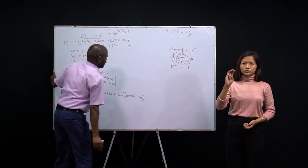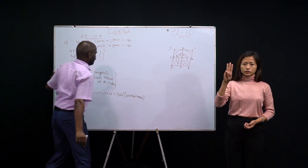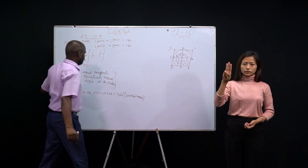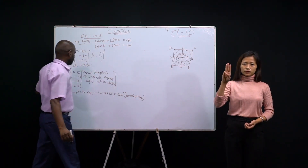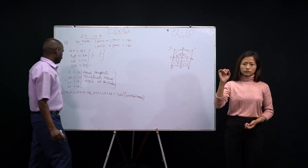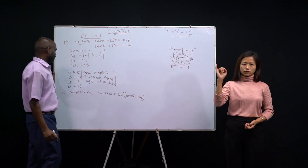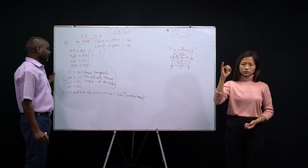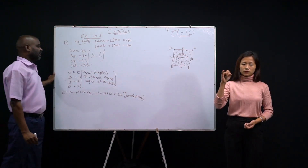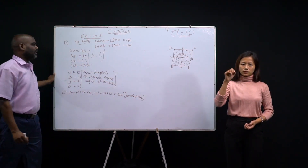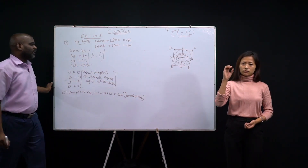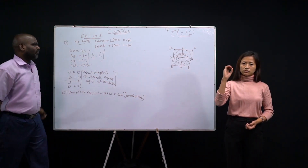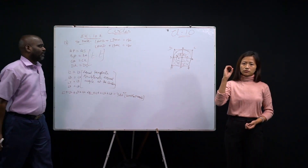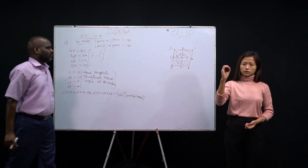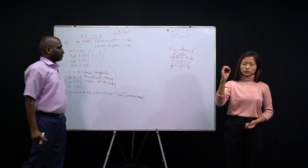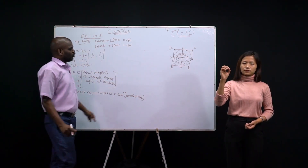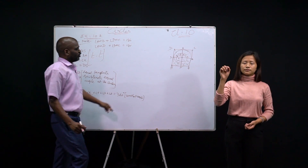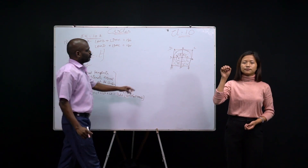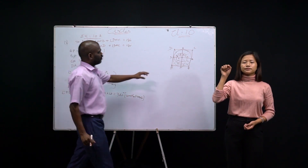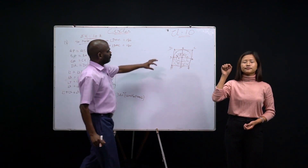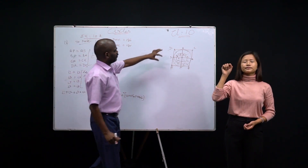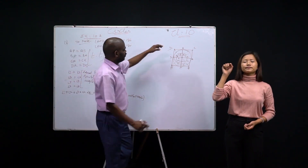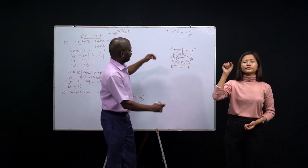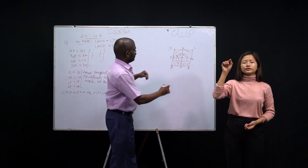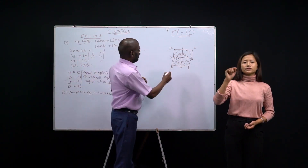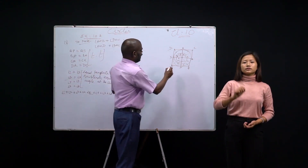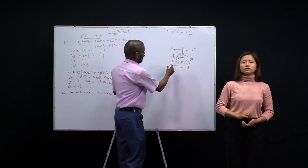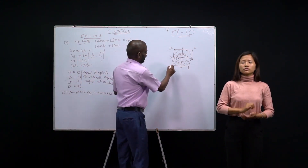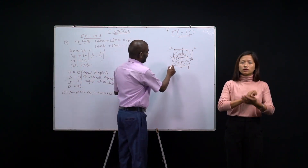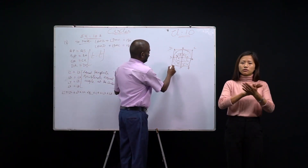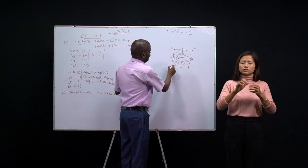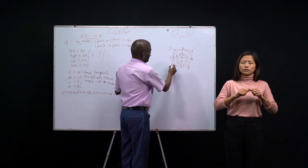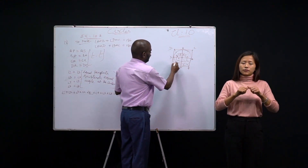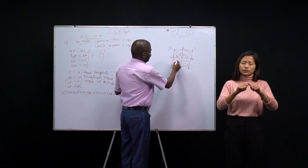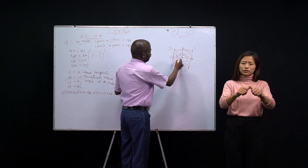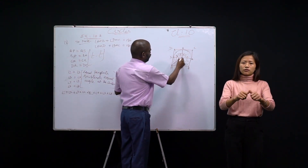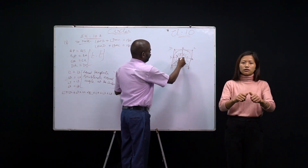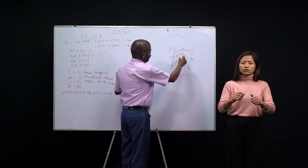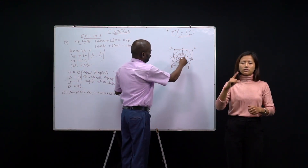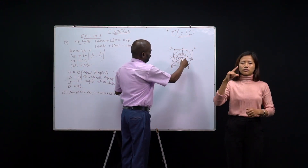Complete angle. Okay. First we are going to prove angle